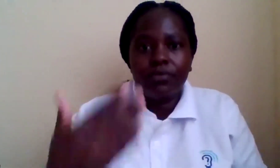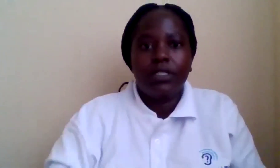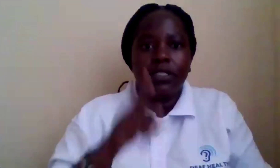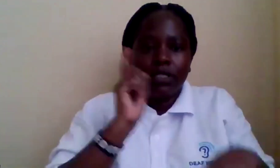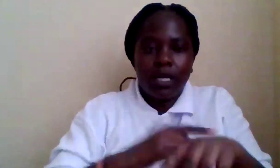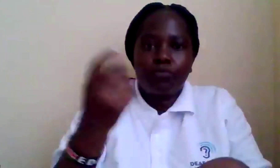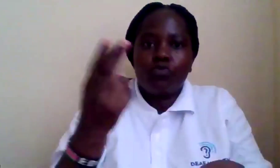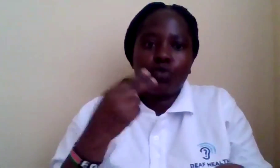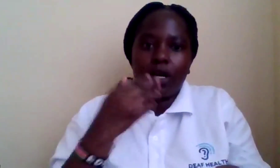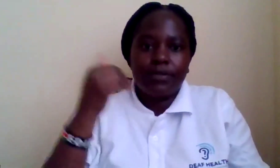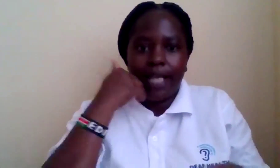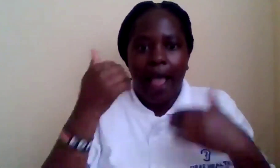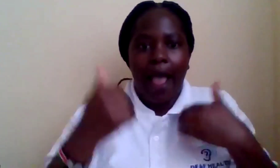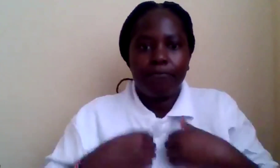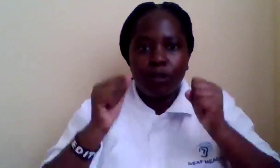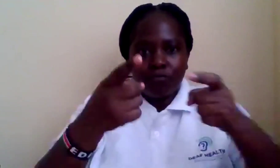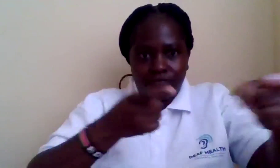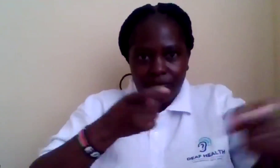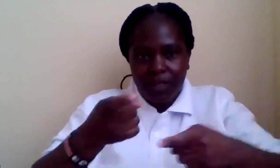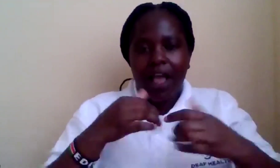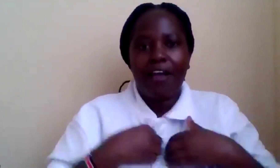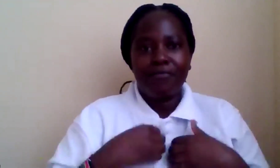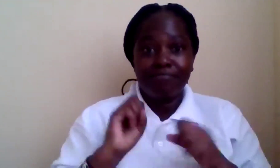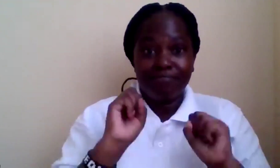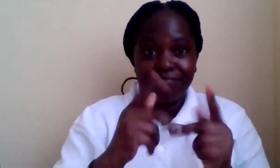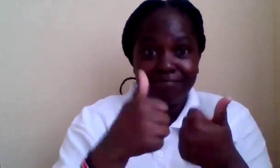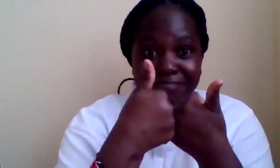of management and treatment. Yeah.